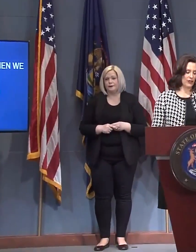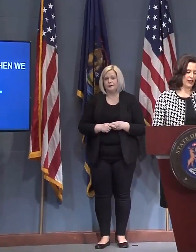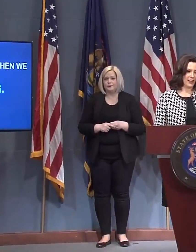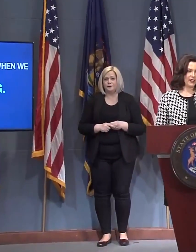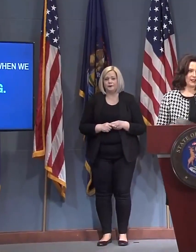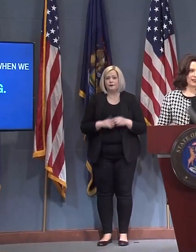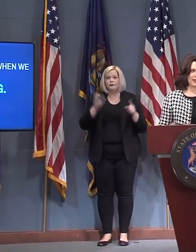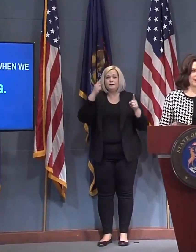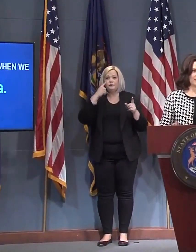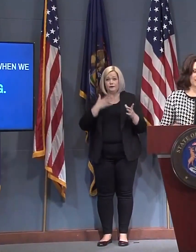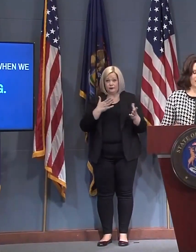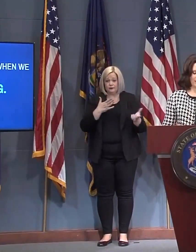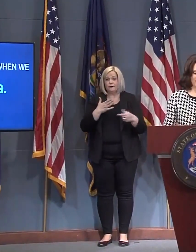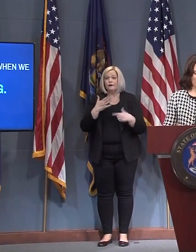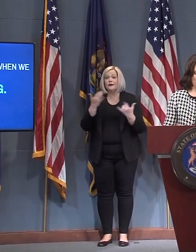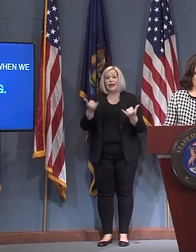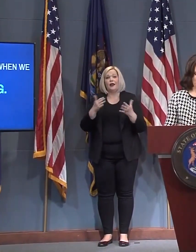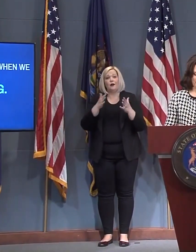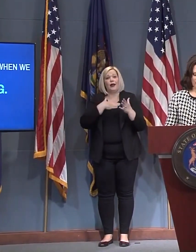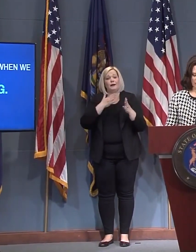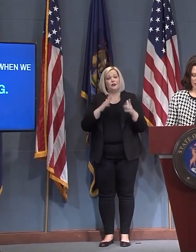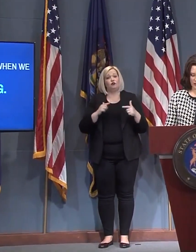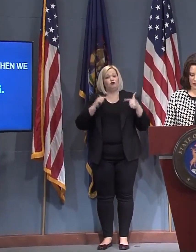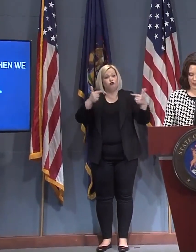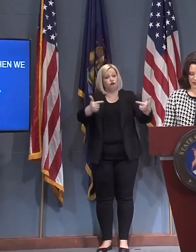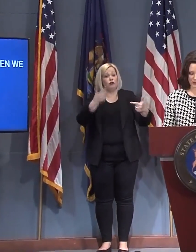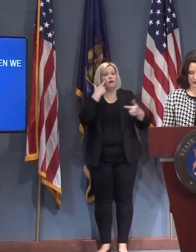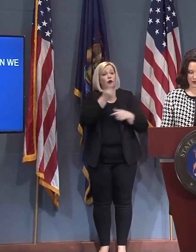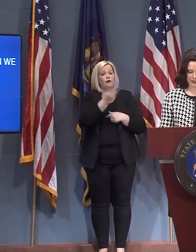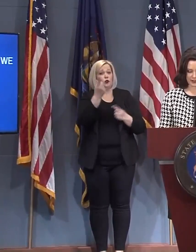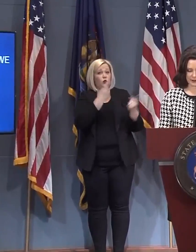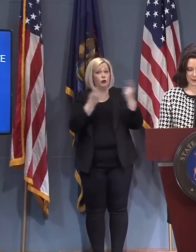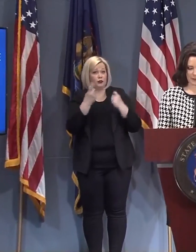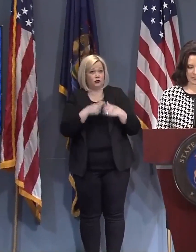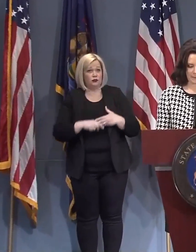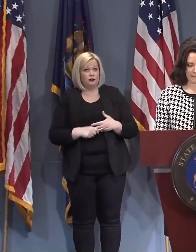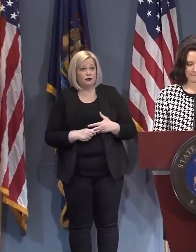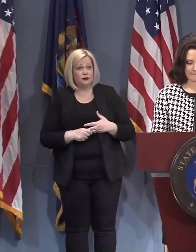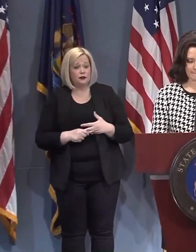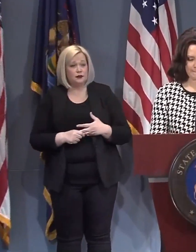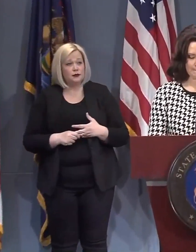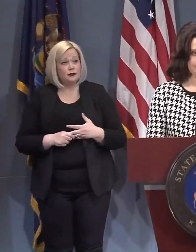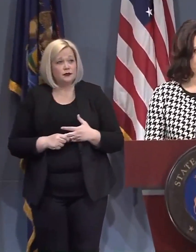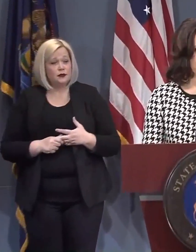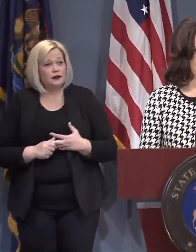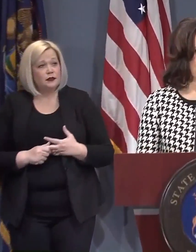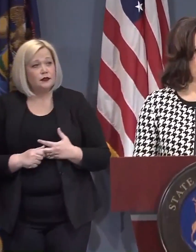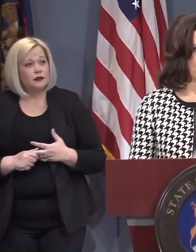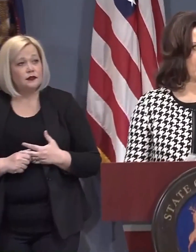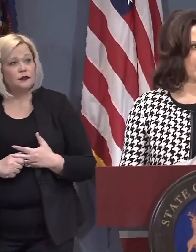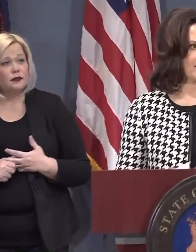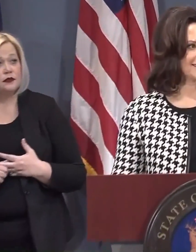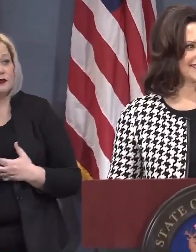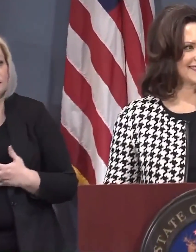All right, with that, happy to open it up for a few questions from the press.